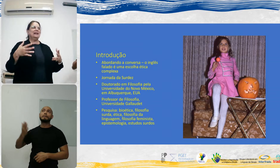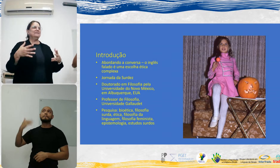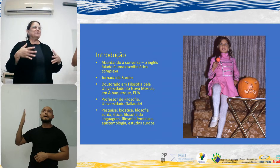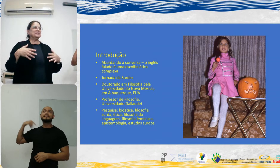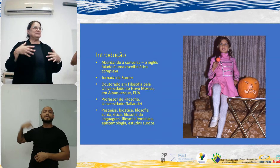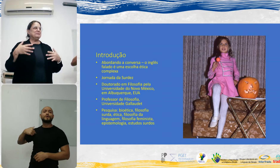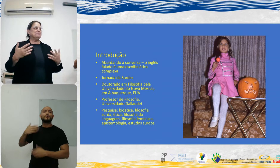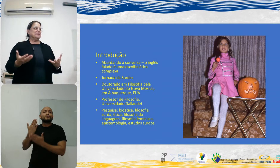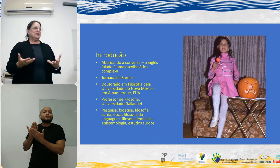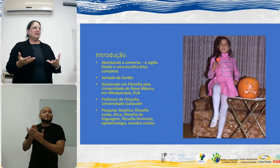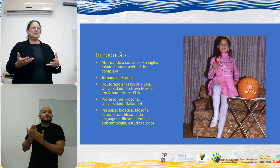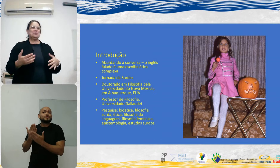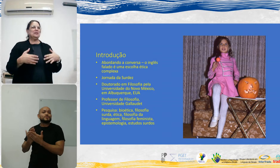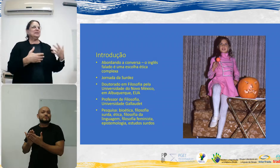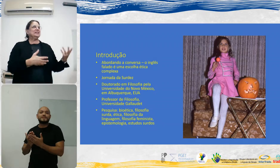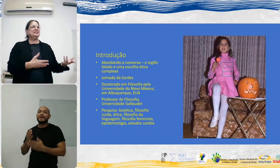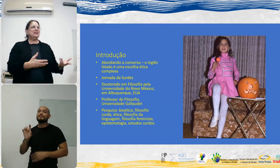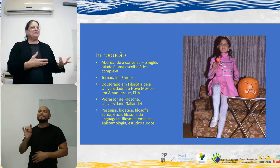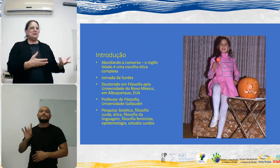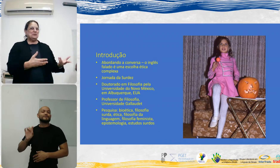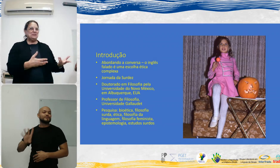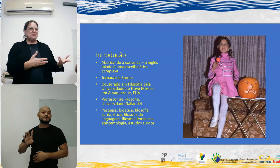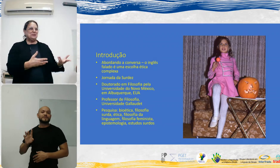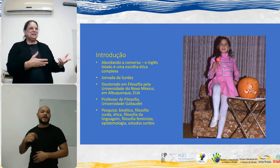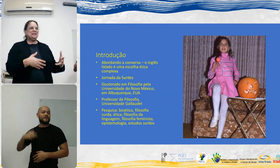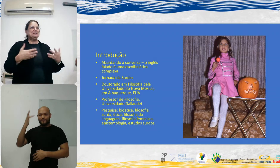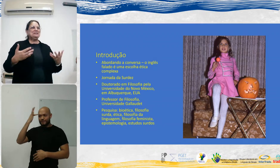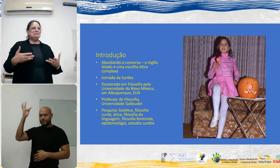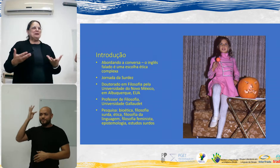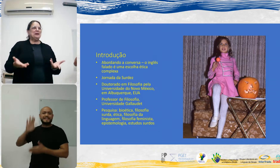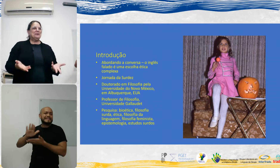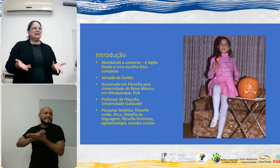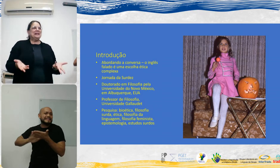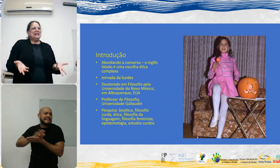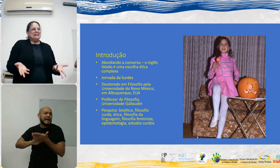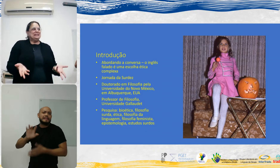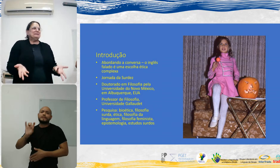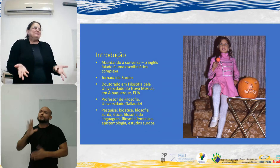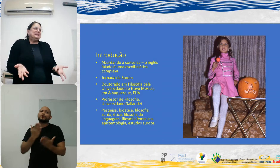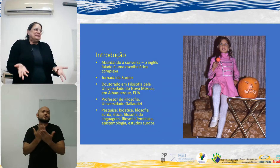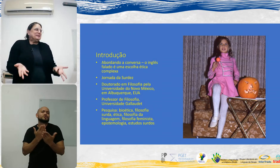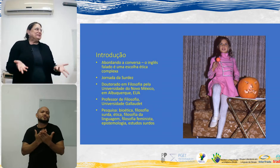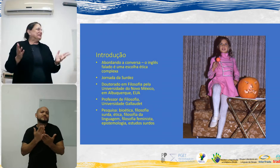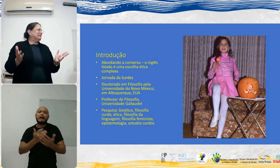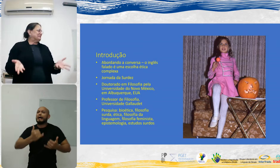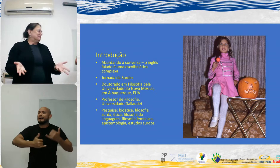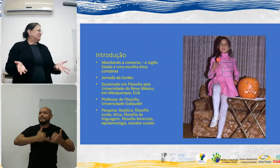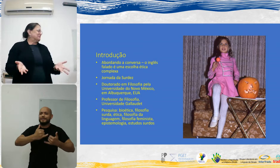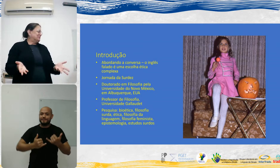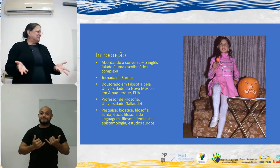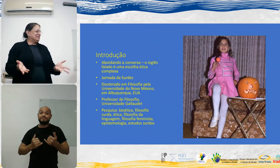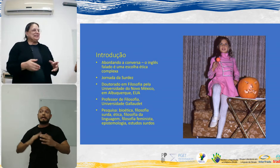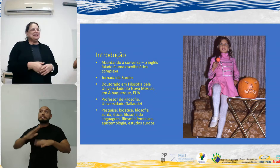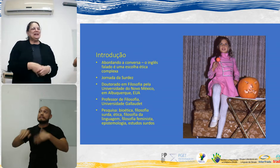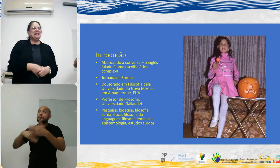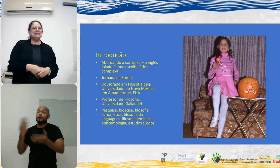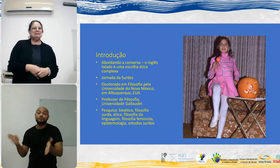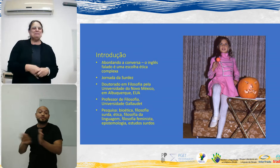goal in life was to be a baton twirler, not a philosopher. Somehow I ended up here. It's all